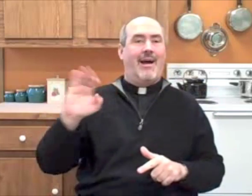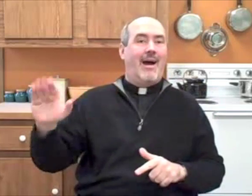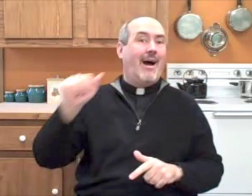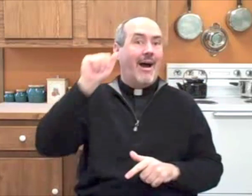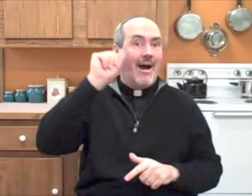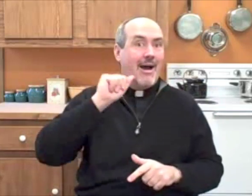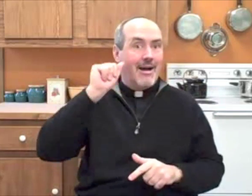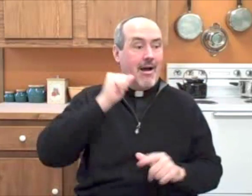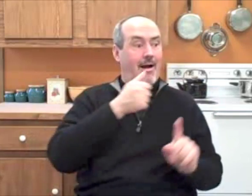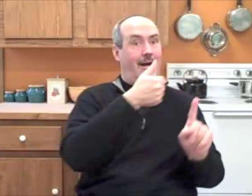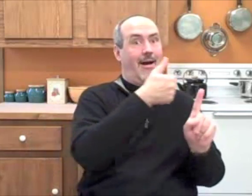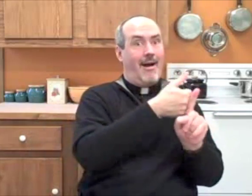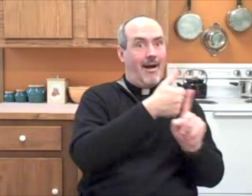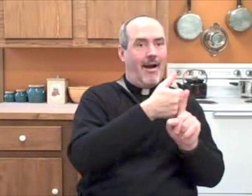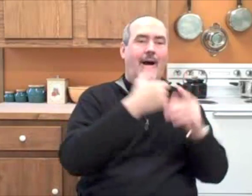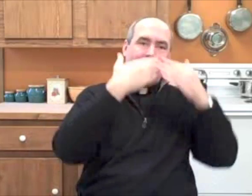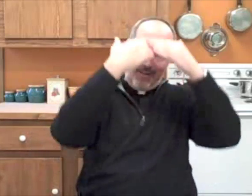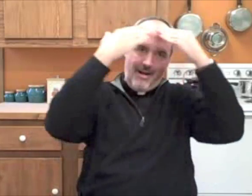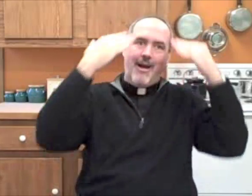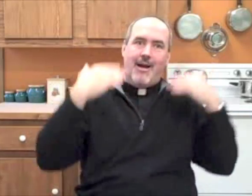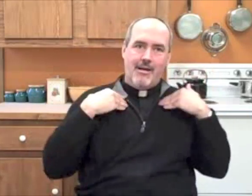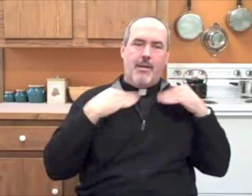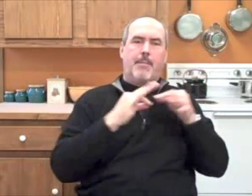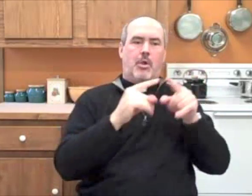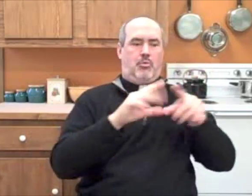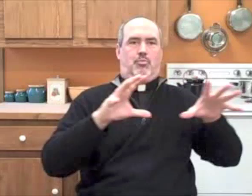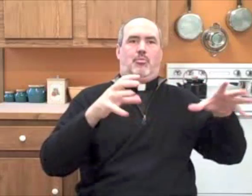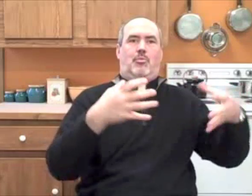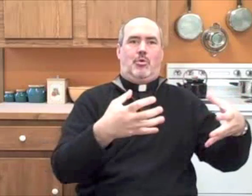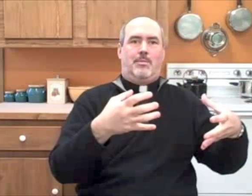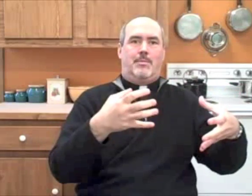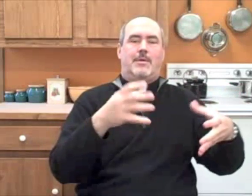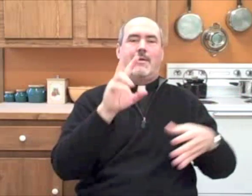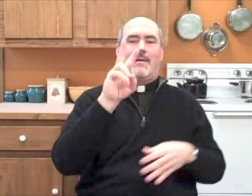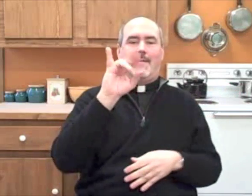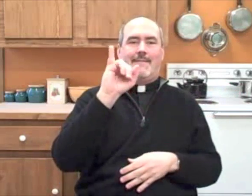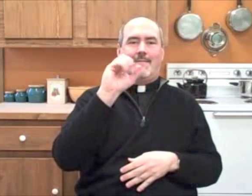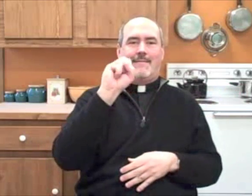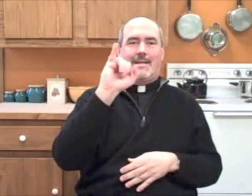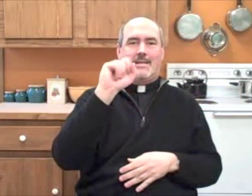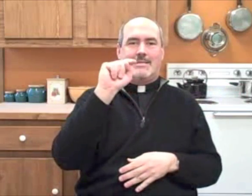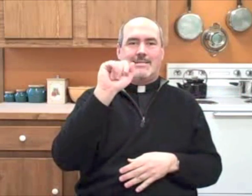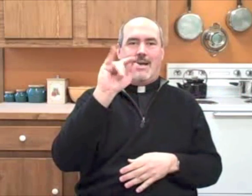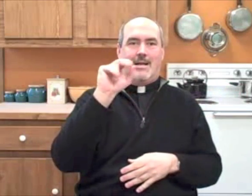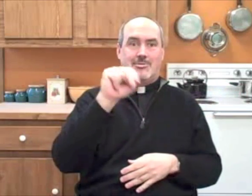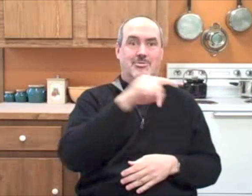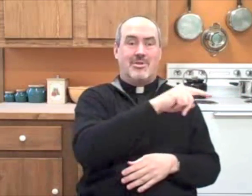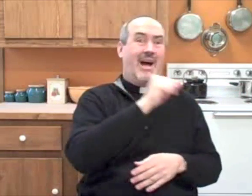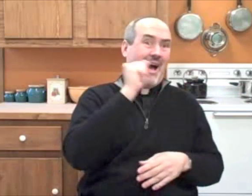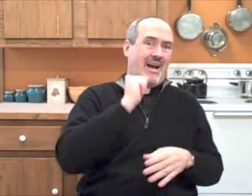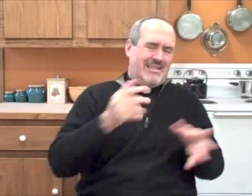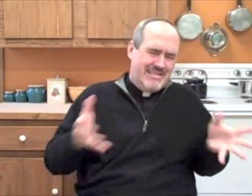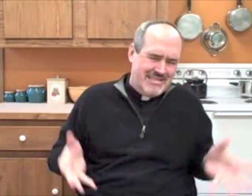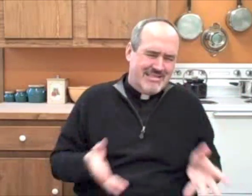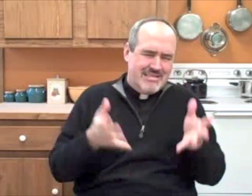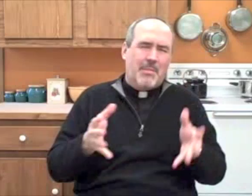nun, in the order of the Visitation, and her sister, Leonie's aunt, encouraged her to